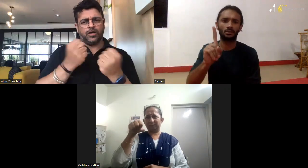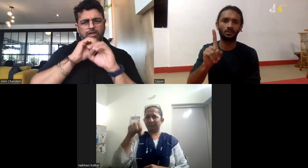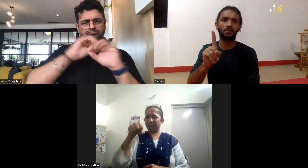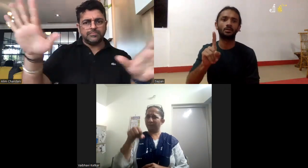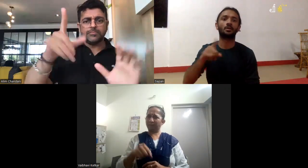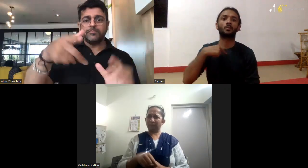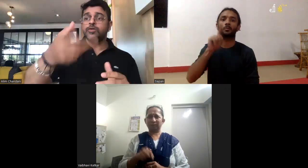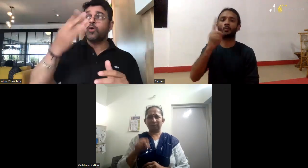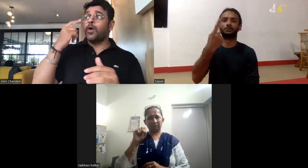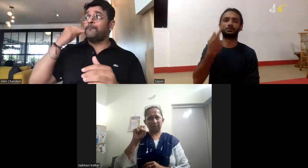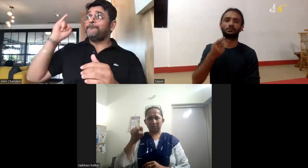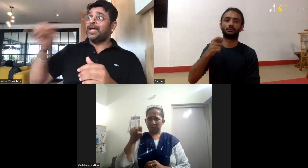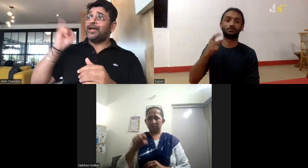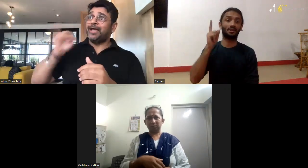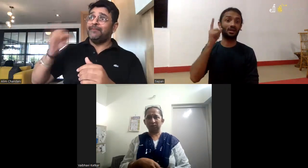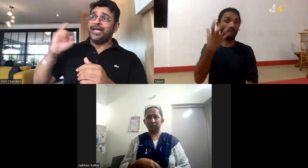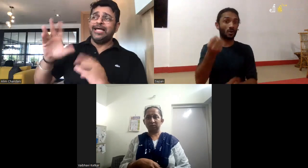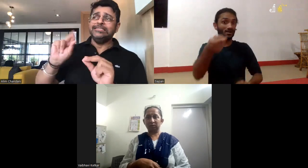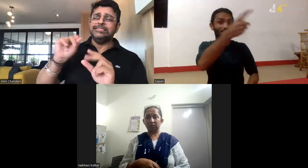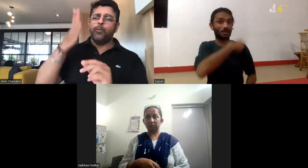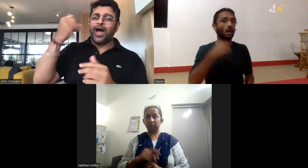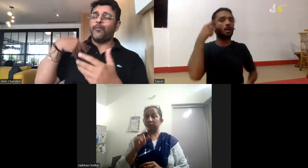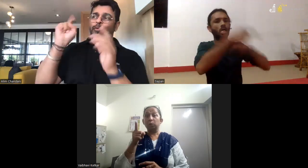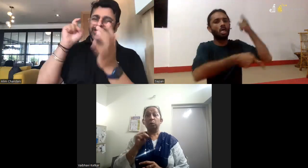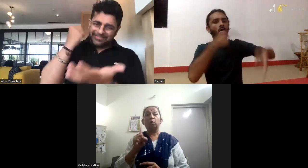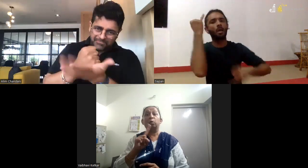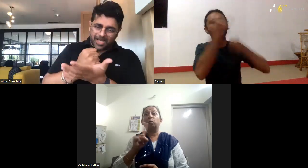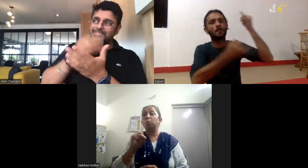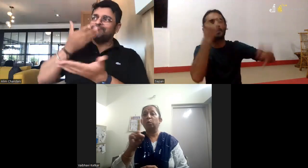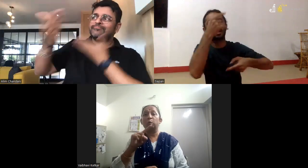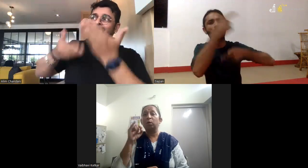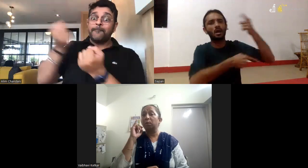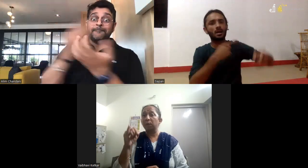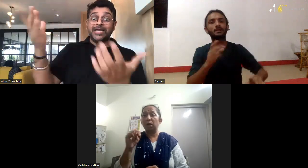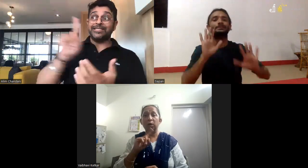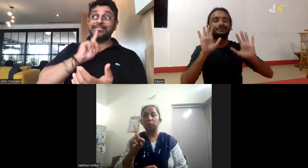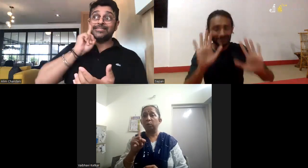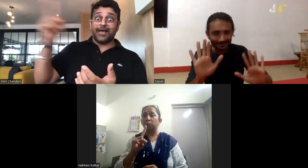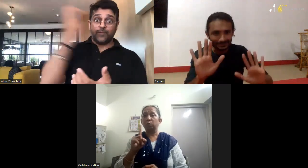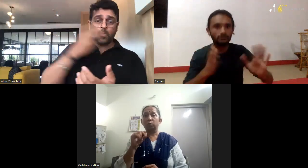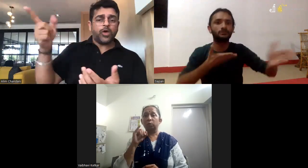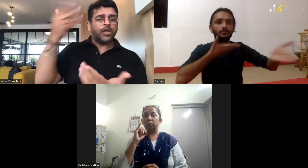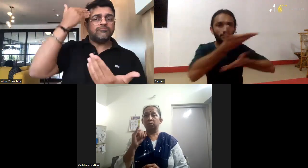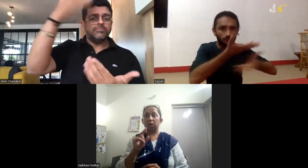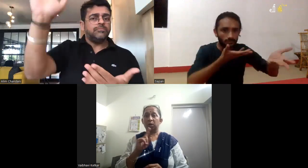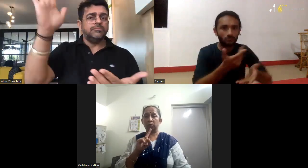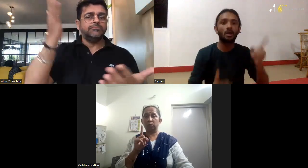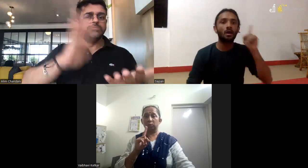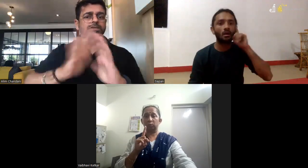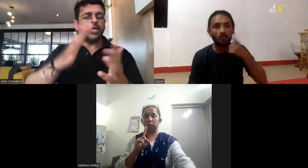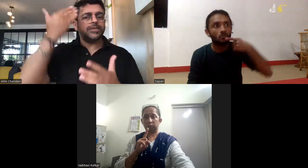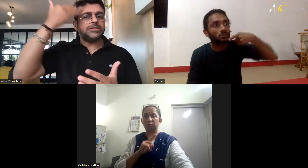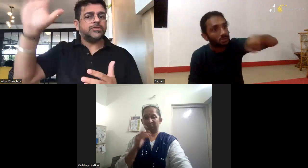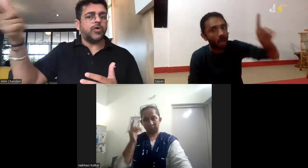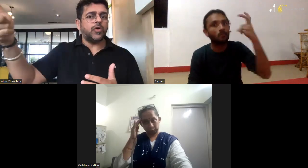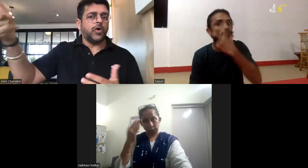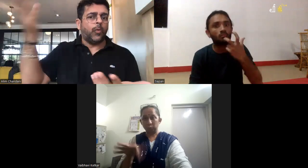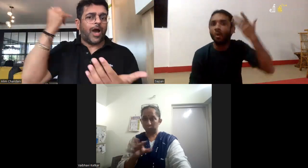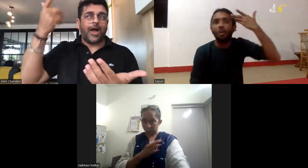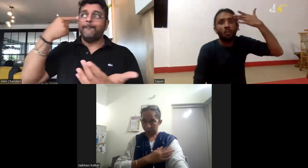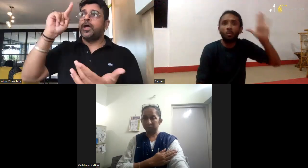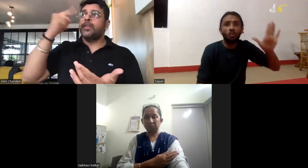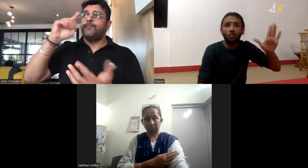go for speech therapy. It's like we are being like of the like rabbit. So if